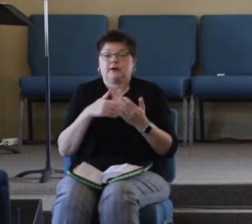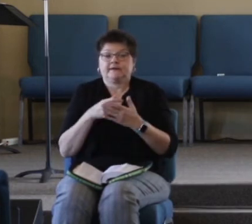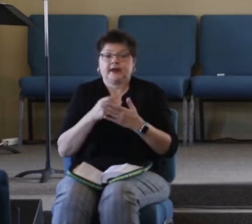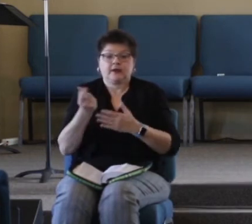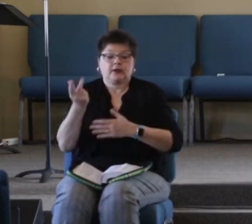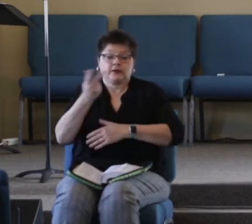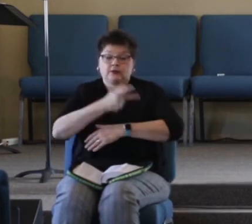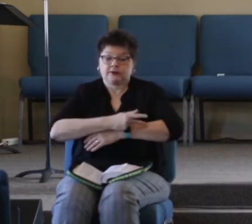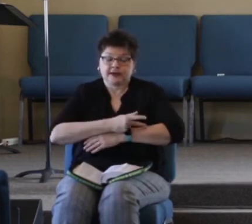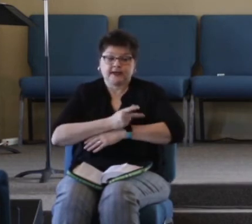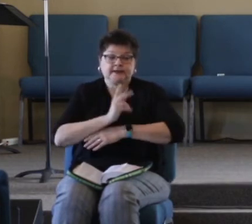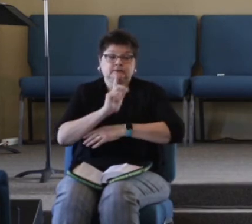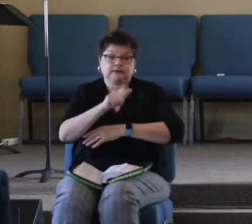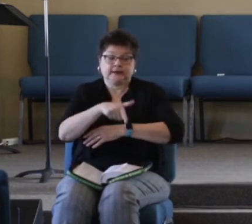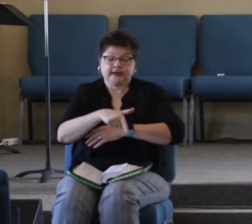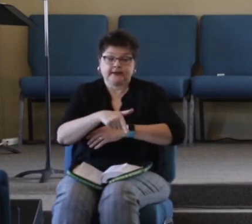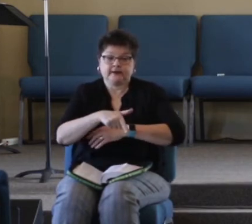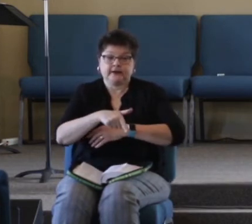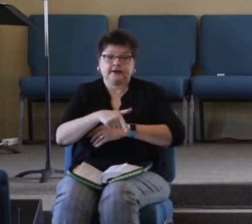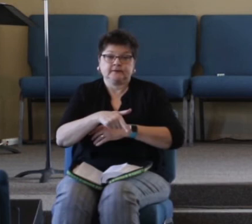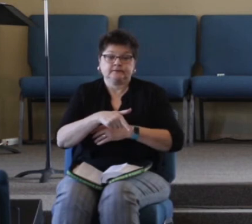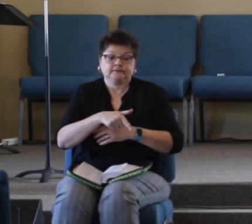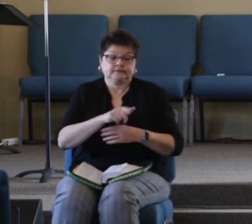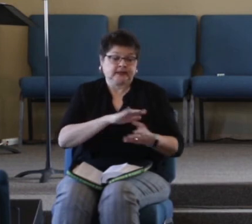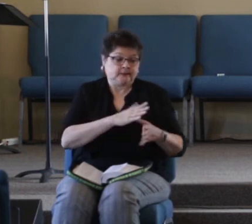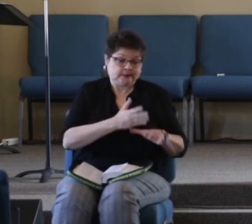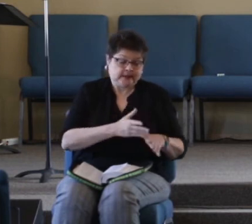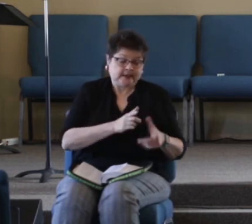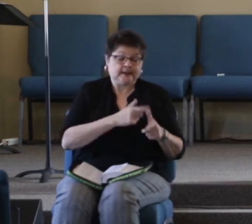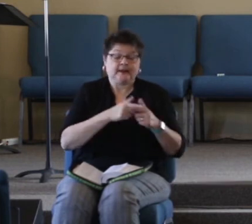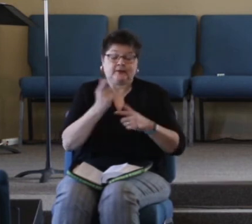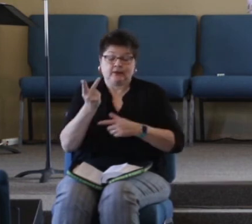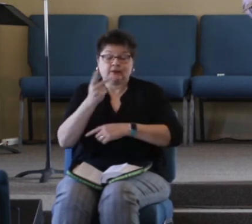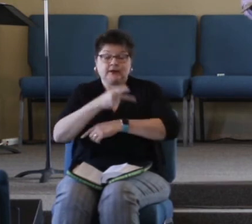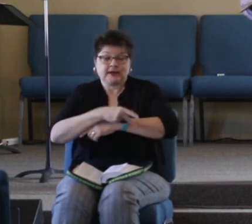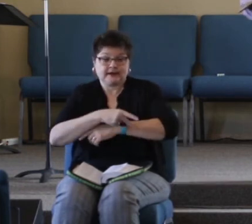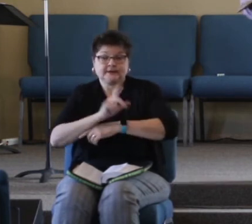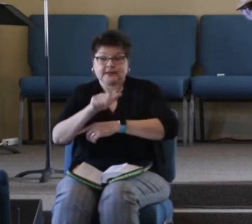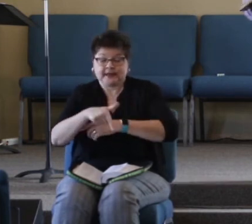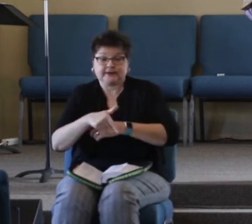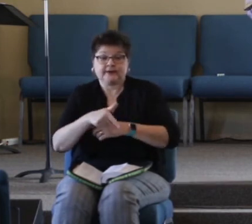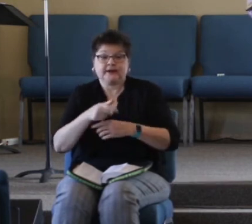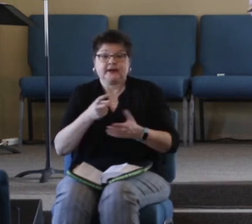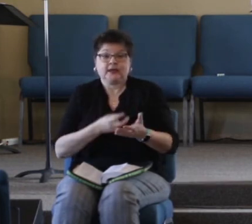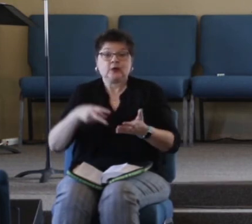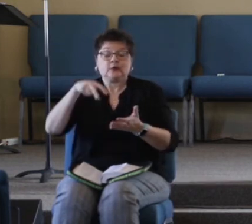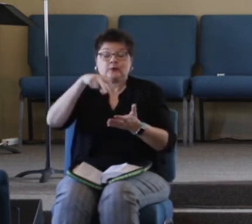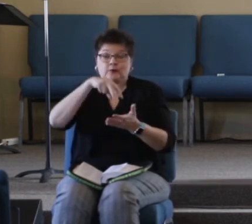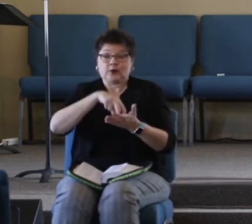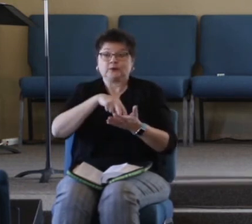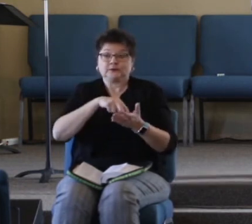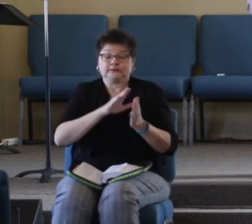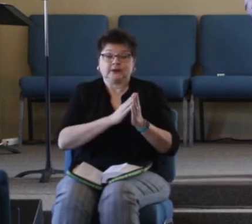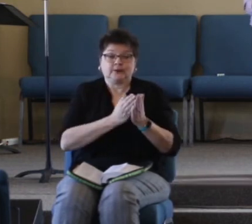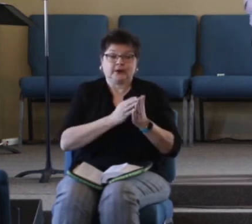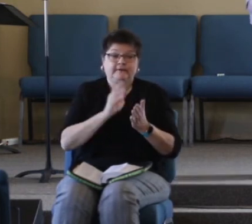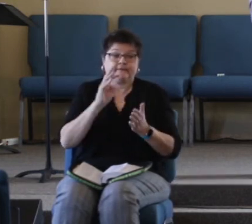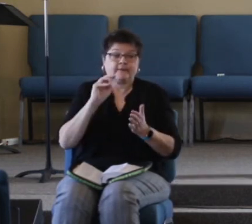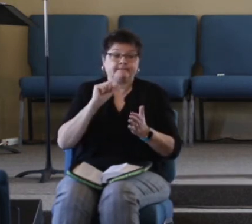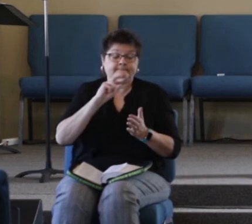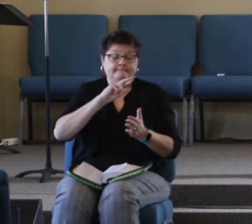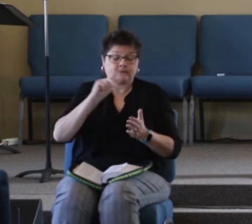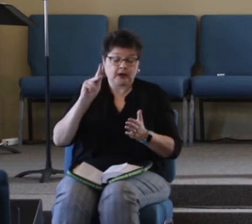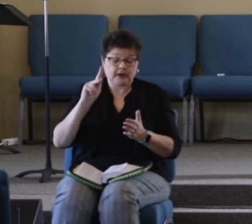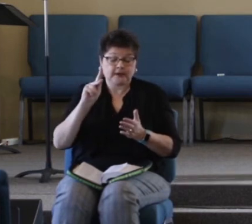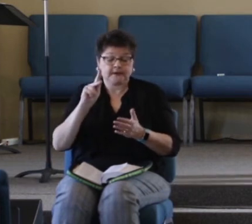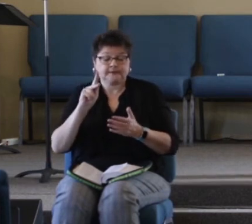after he was pronounced dead, if you will, he arose from the grave. In Mark chapter 16, verses 1 through 6,